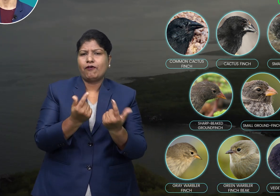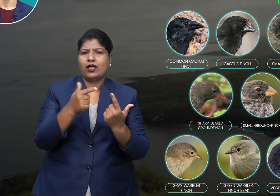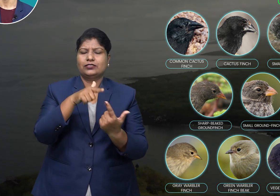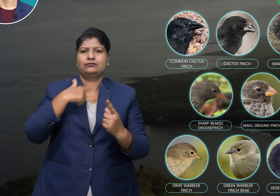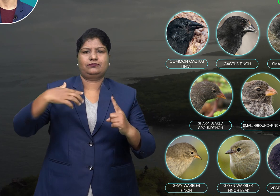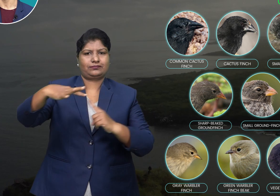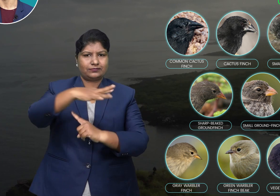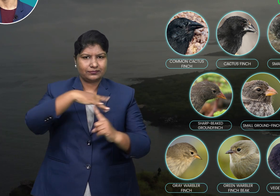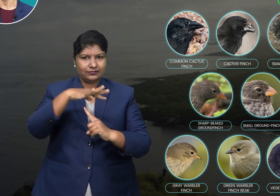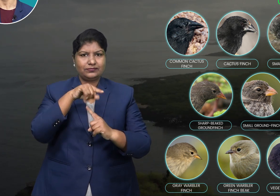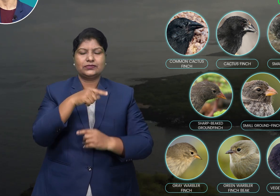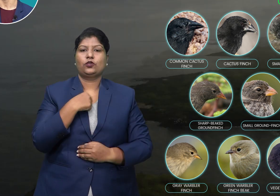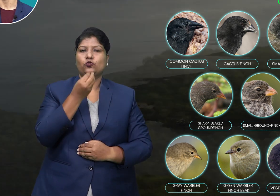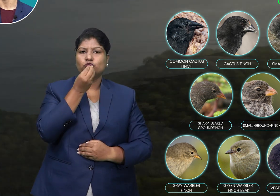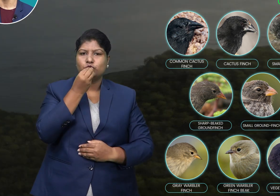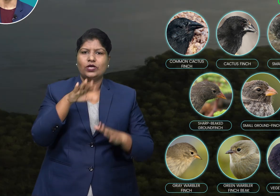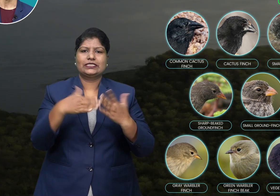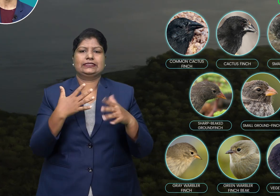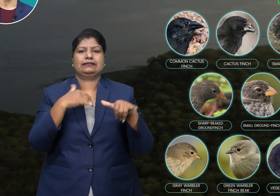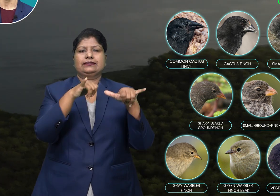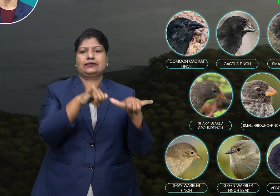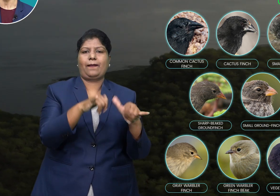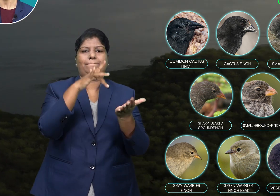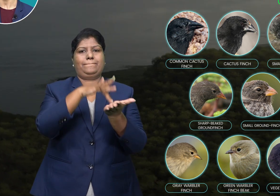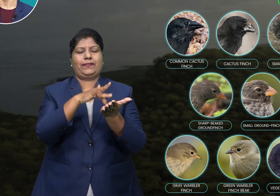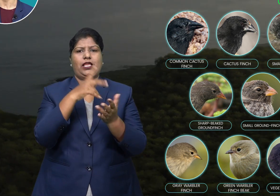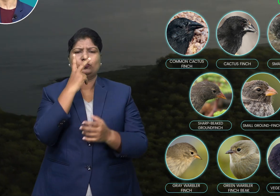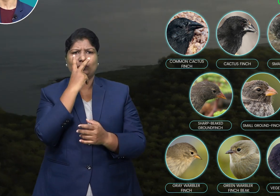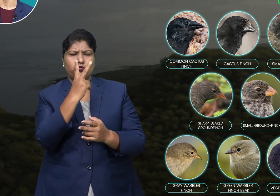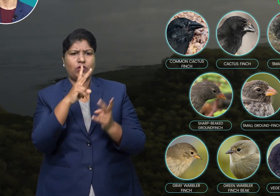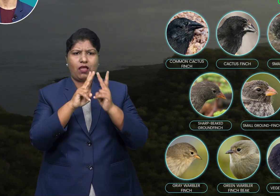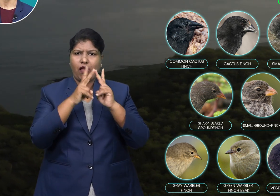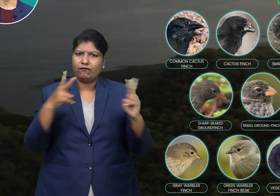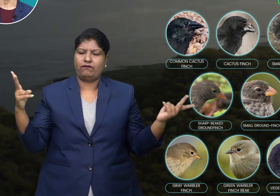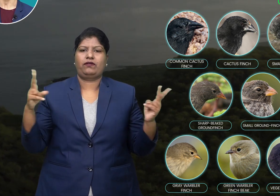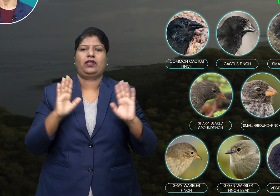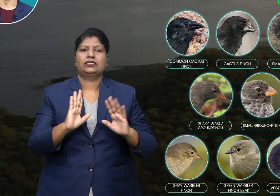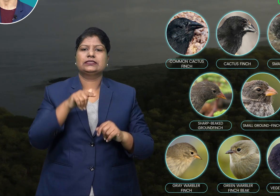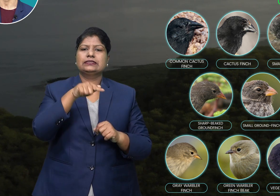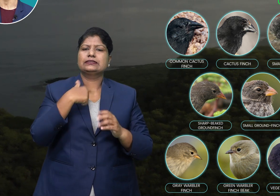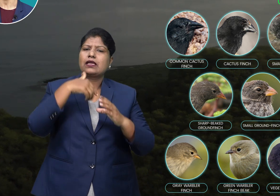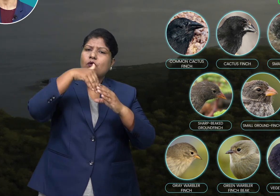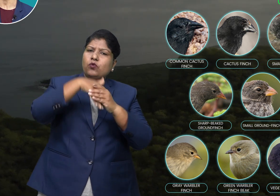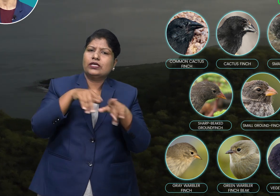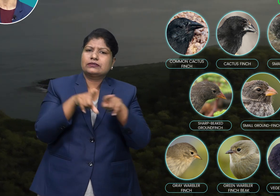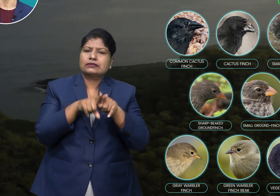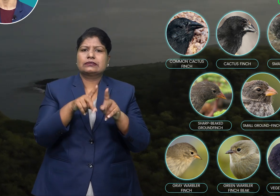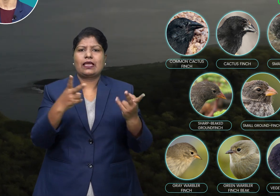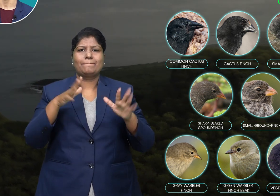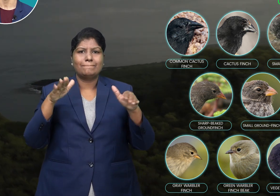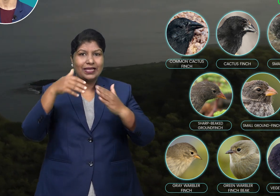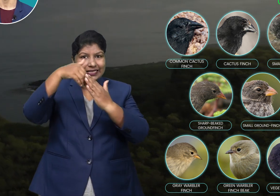surroundings for food and shelter and showed a lot of variation even within the same